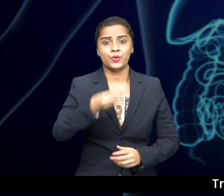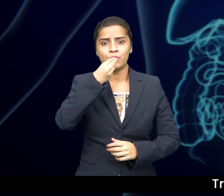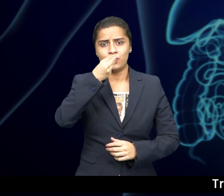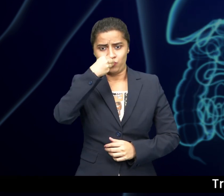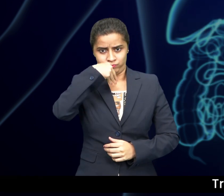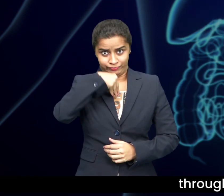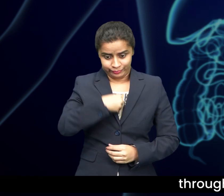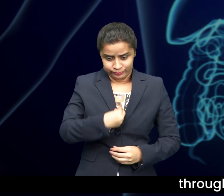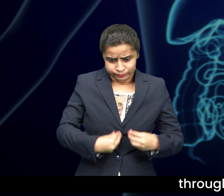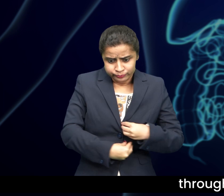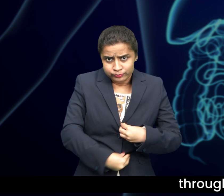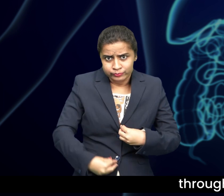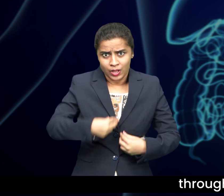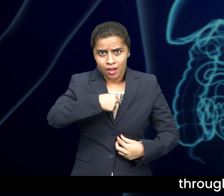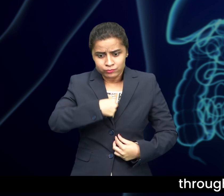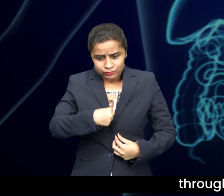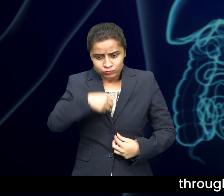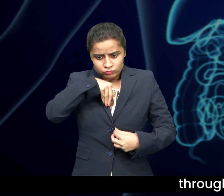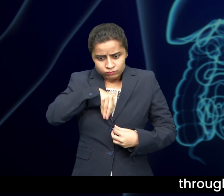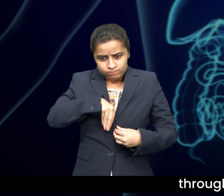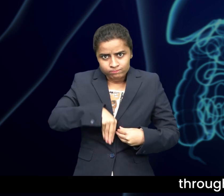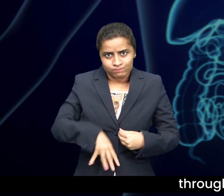Travel of food through the esophagus.